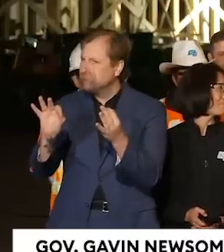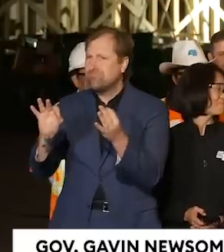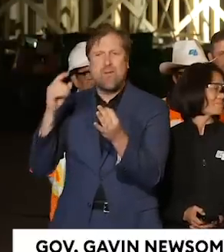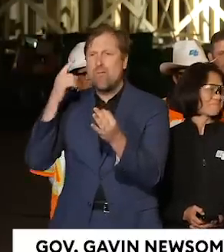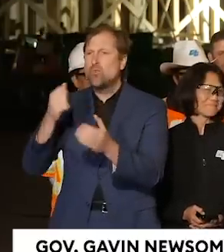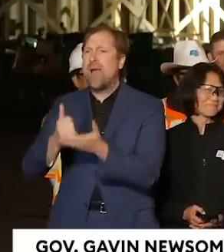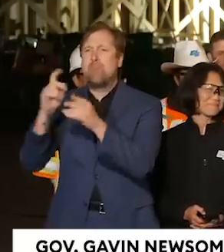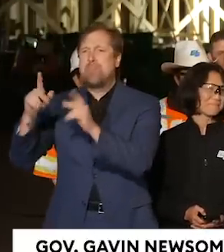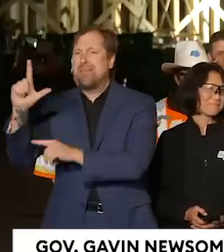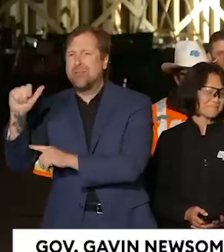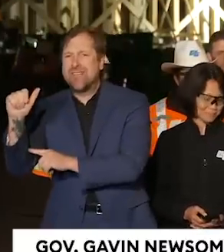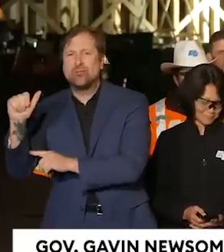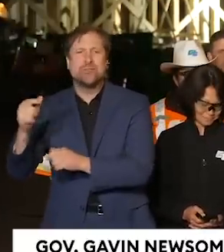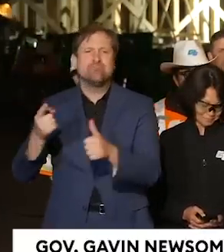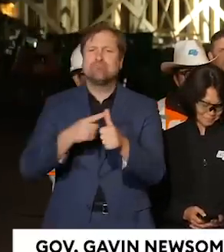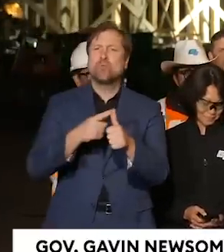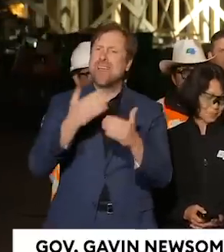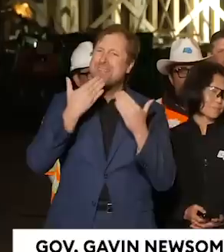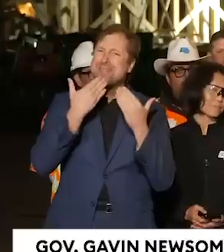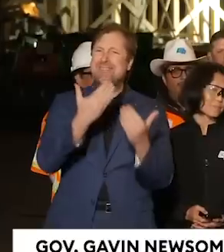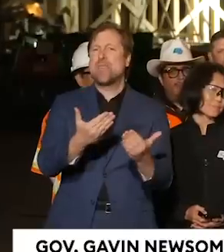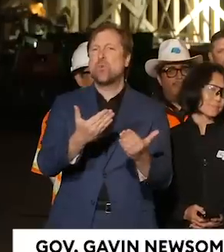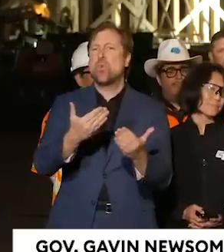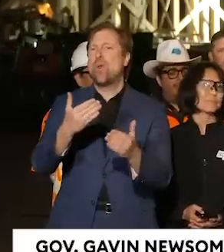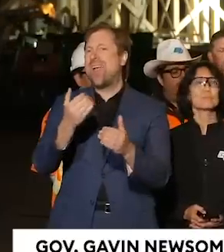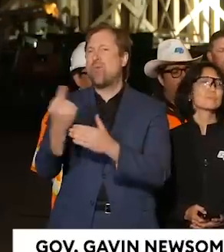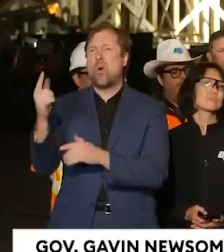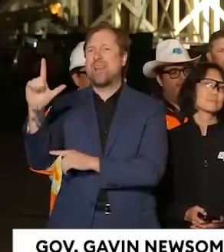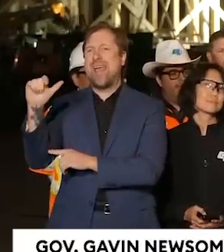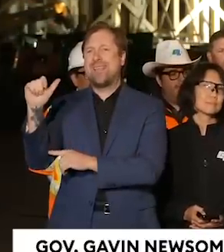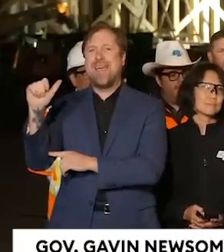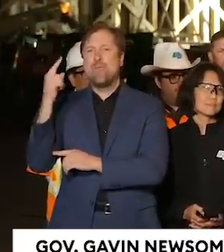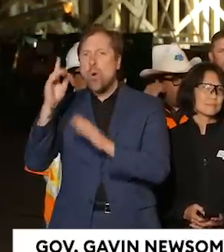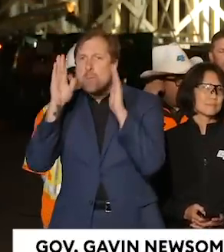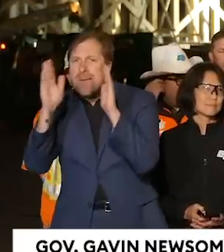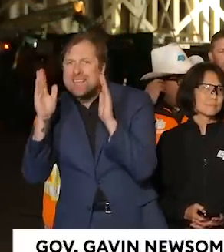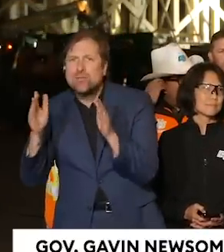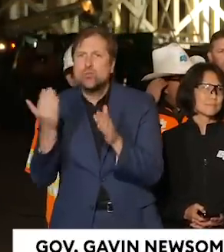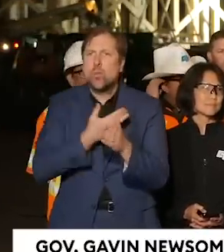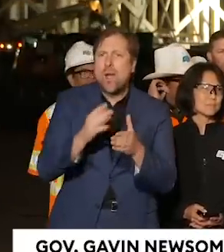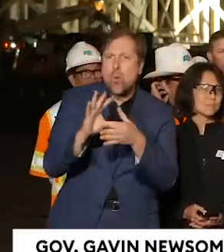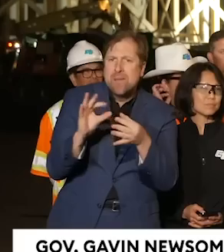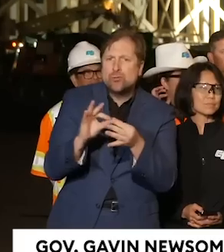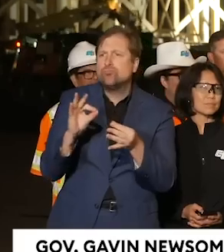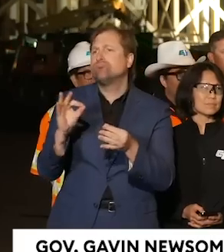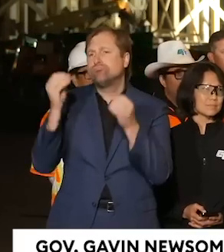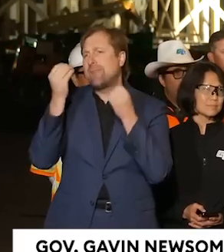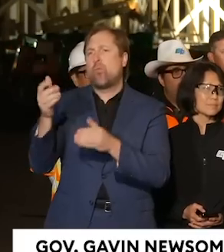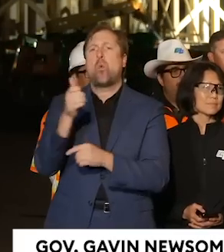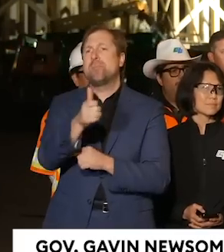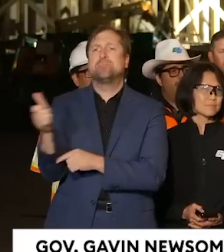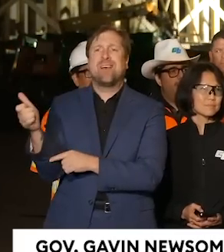Angelenos. Let me first and foremost thank Angelenos for paying attention to what we were saying, staying informed,